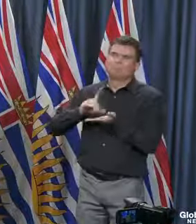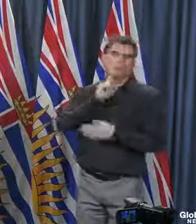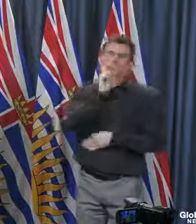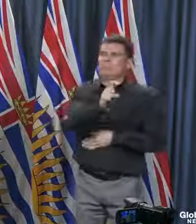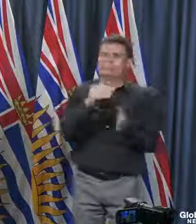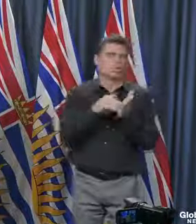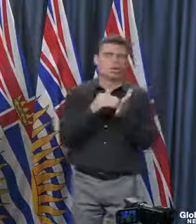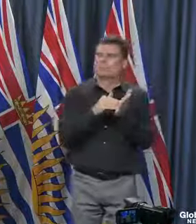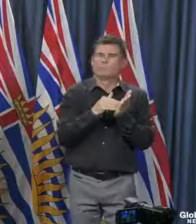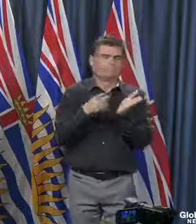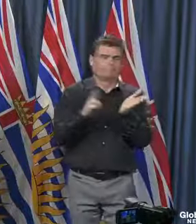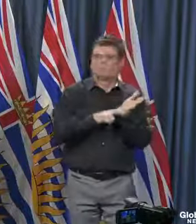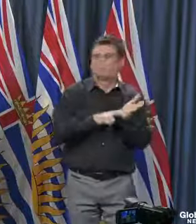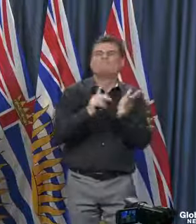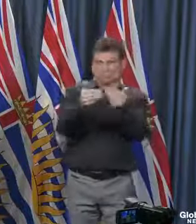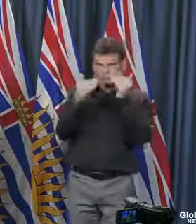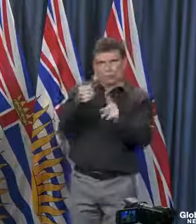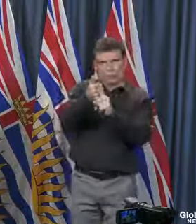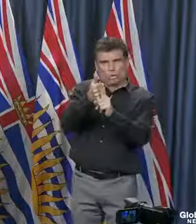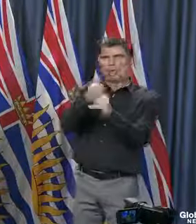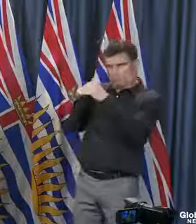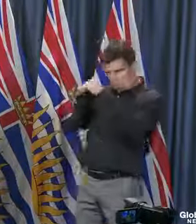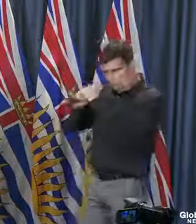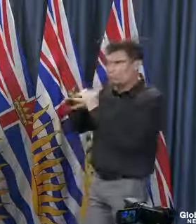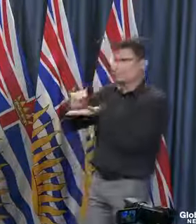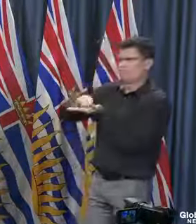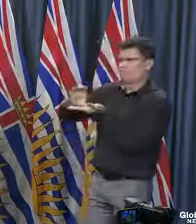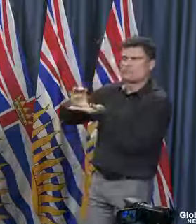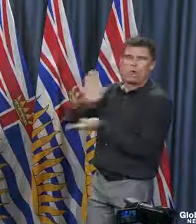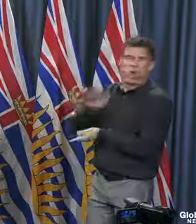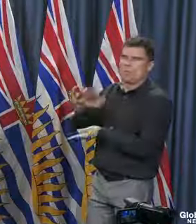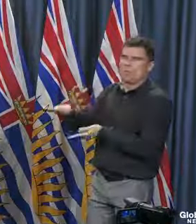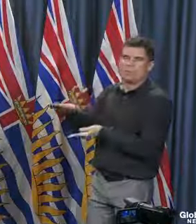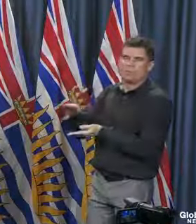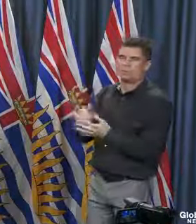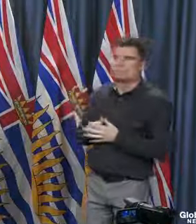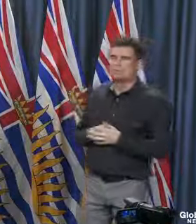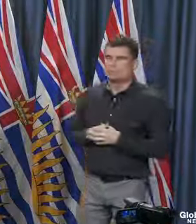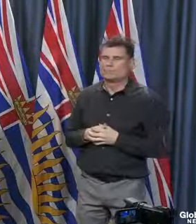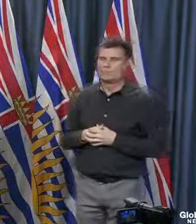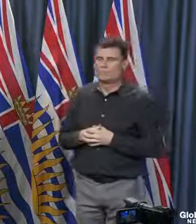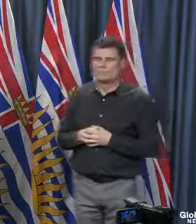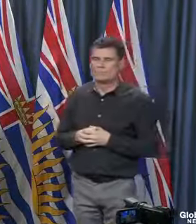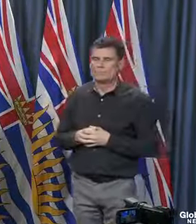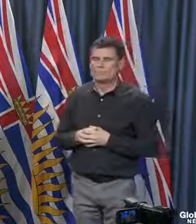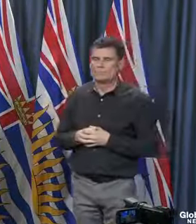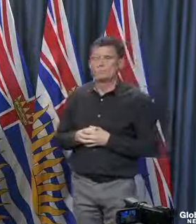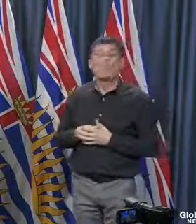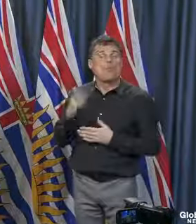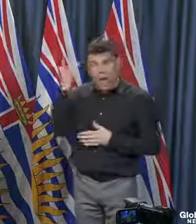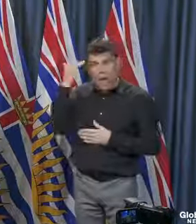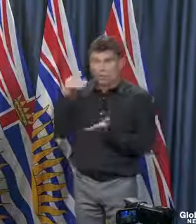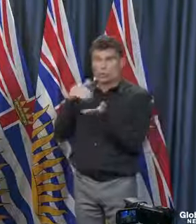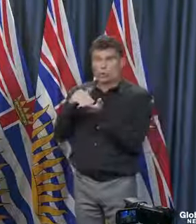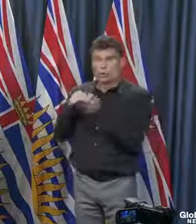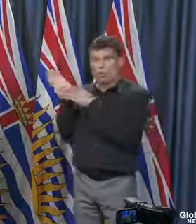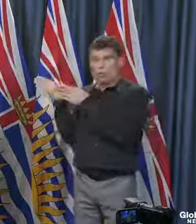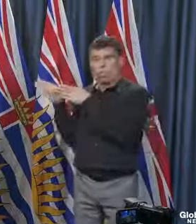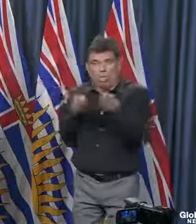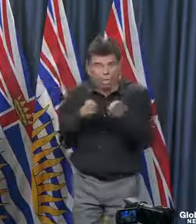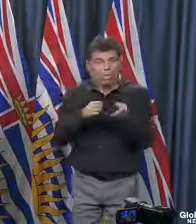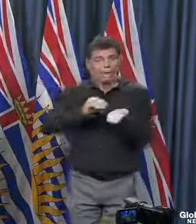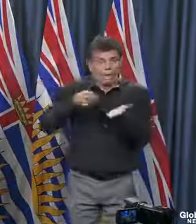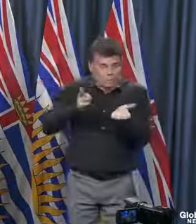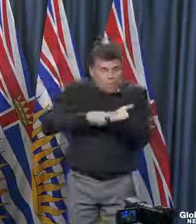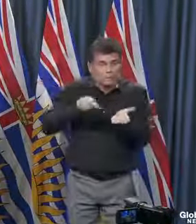doctors can focus on more urgent matters. We'll also be providing physicians with compensation for providing virtual care